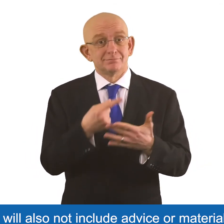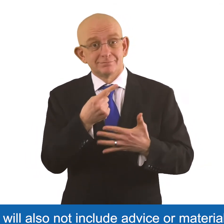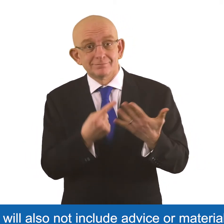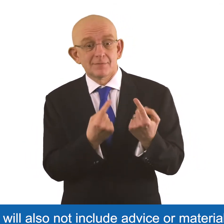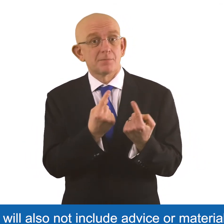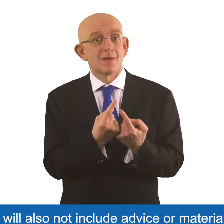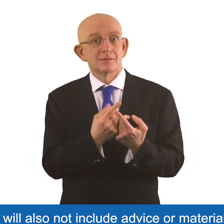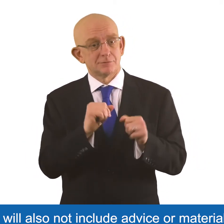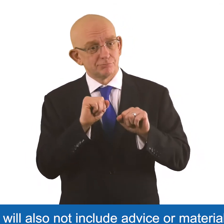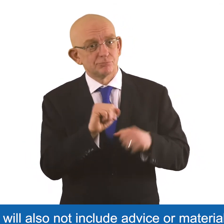matters.